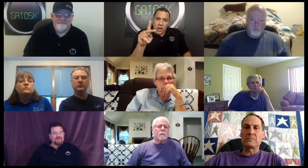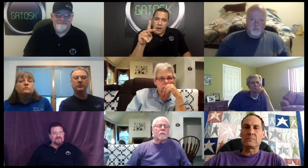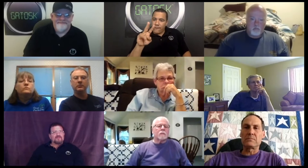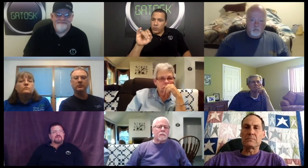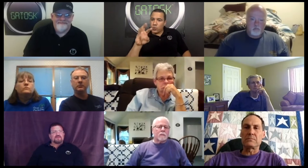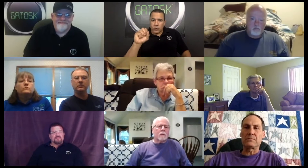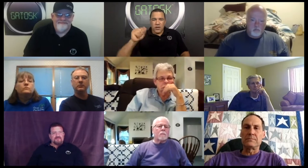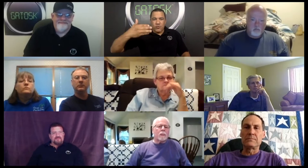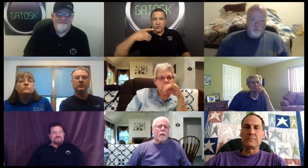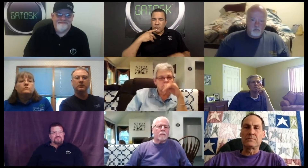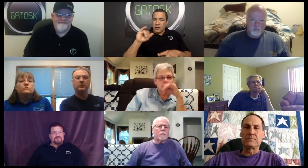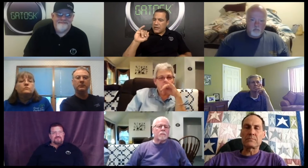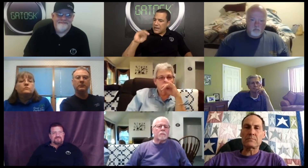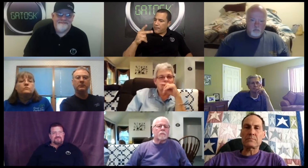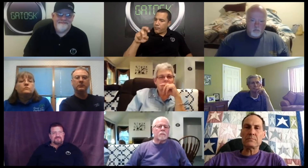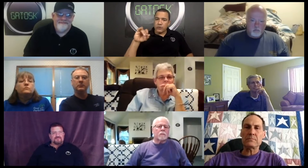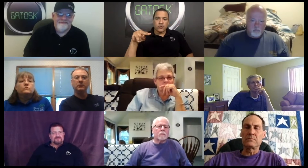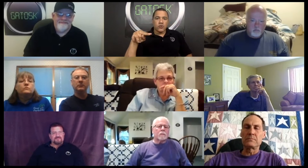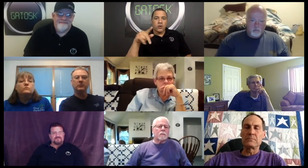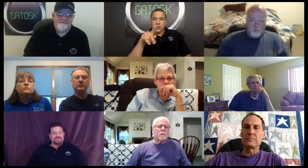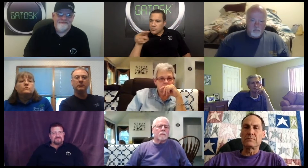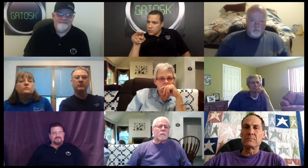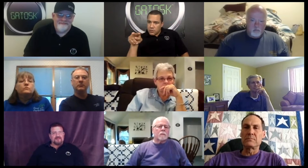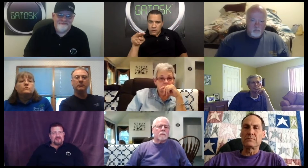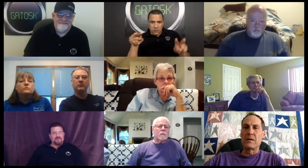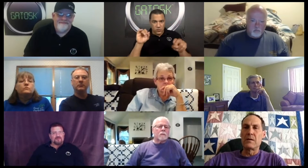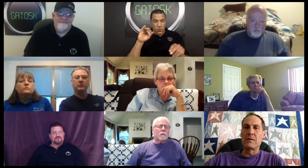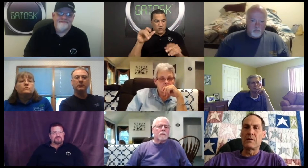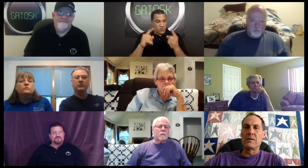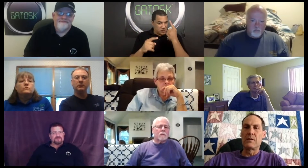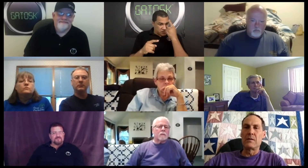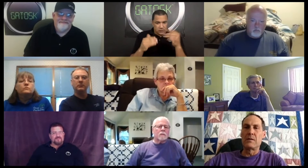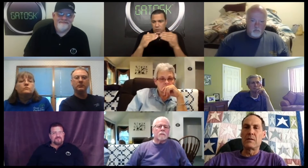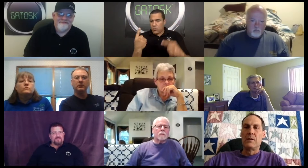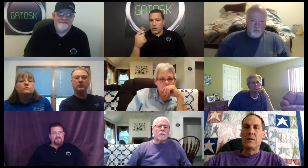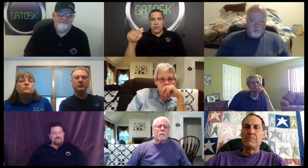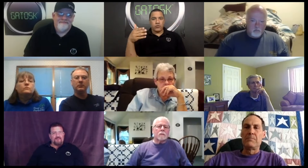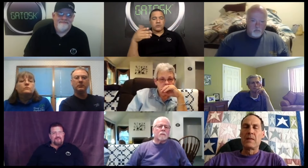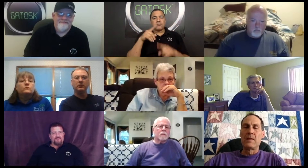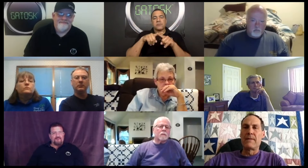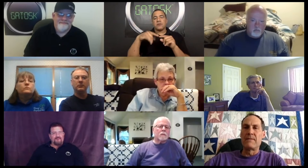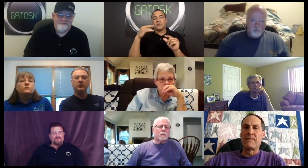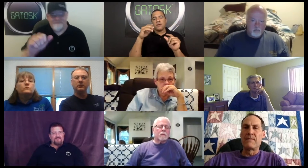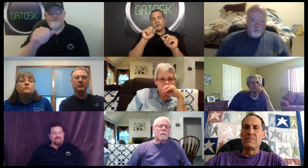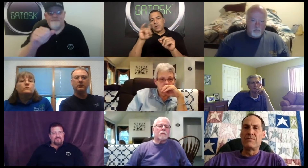your link. There's views, impressions, or I guess they're called impressions. So then 1 cent equals 1